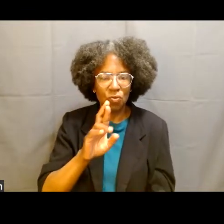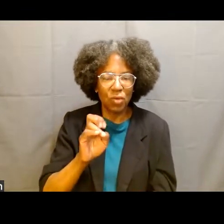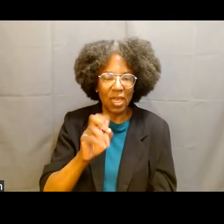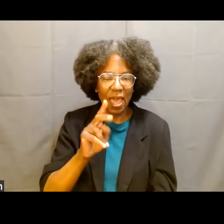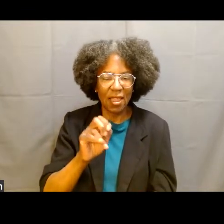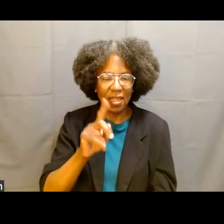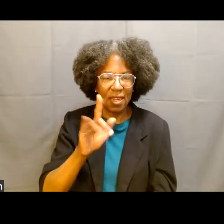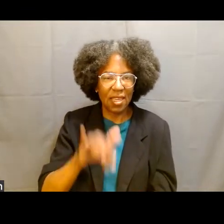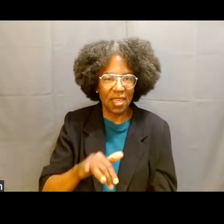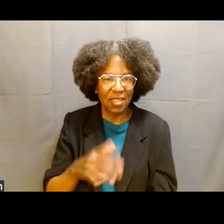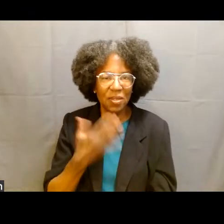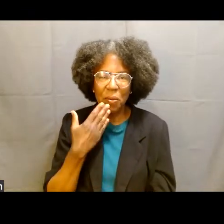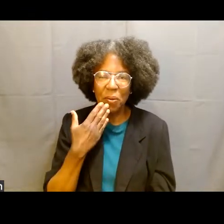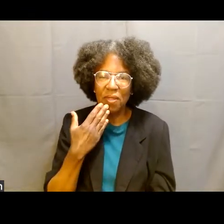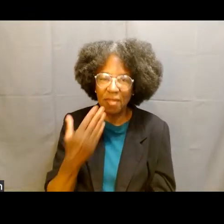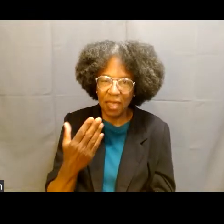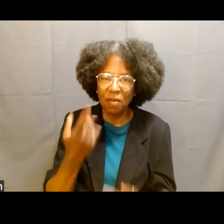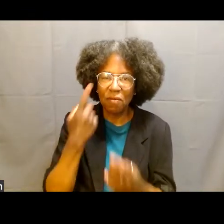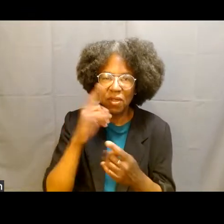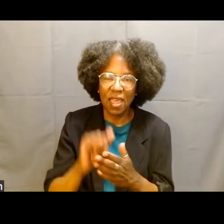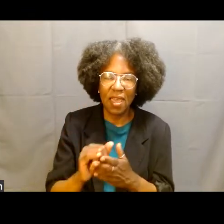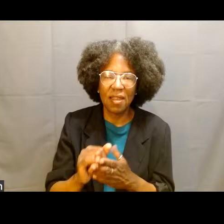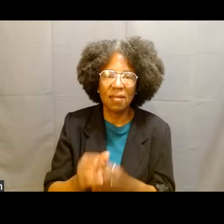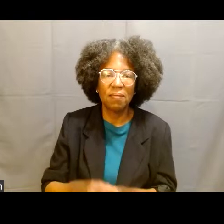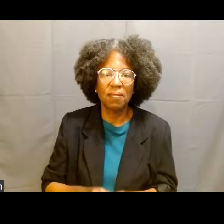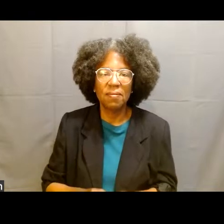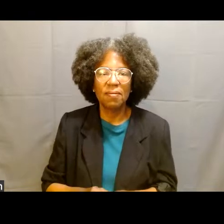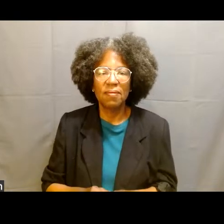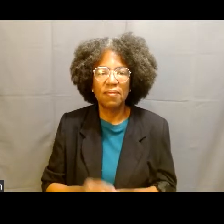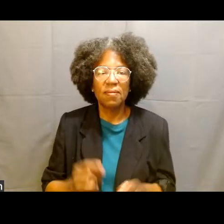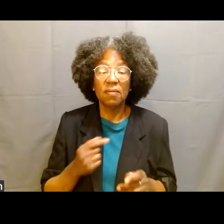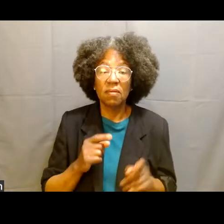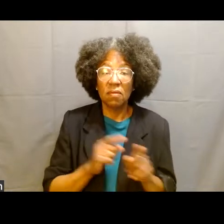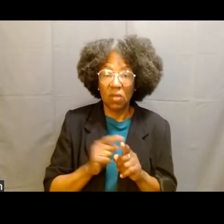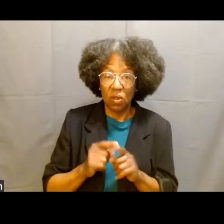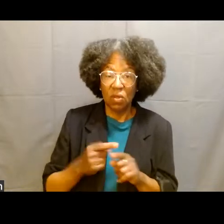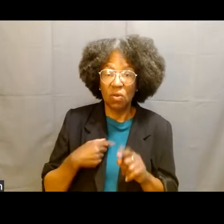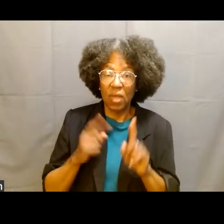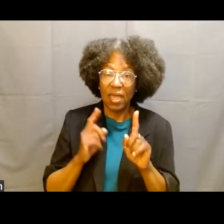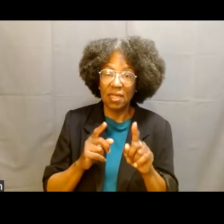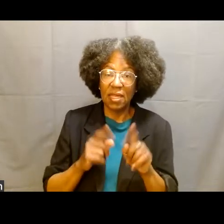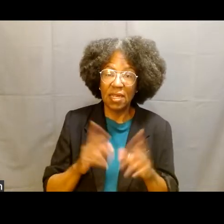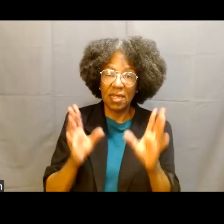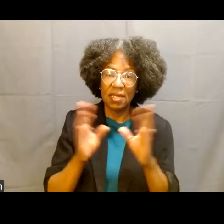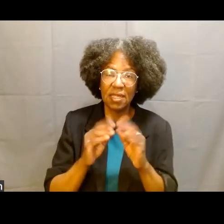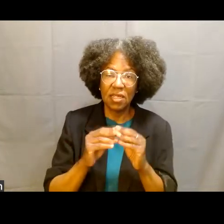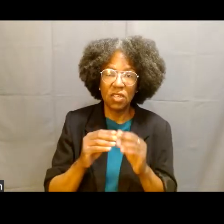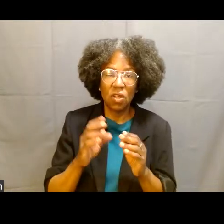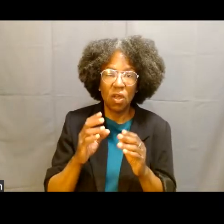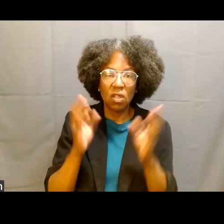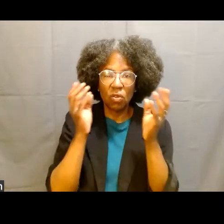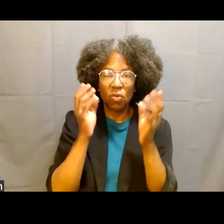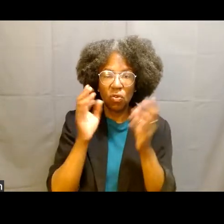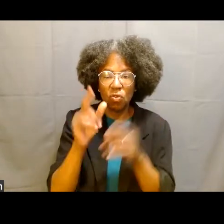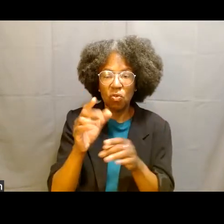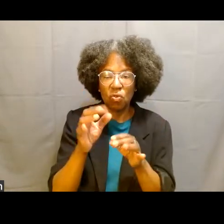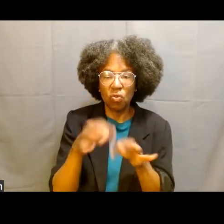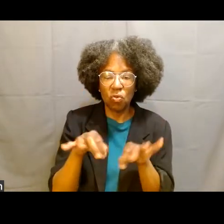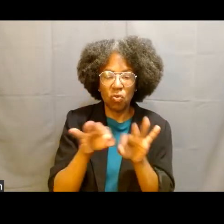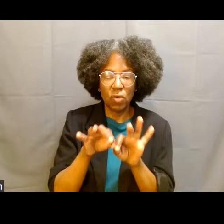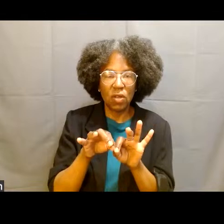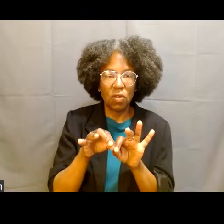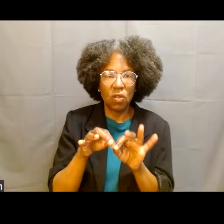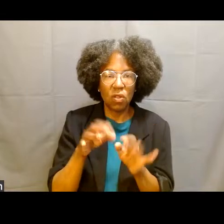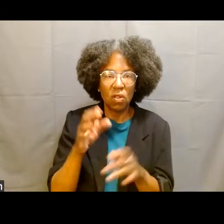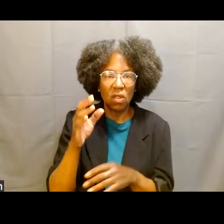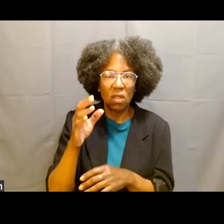that. I also attended a session on critical consciousness, since this is the